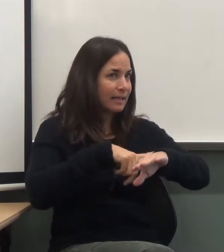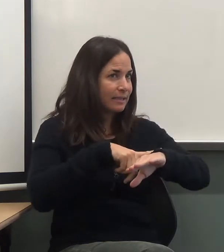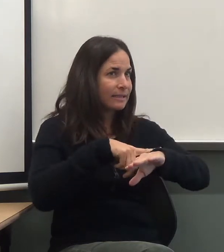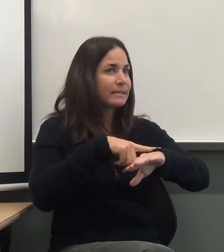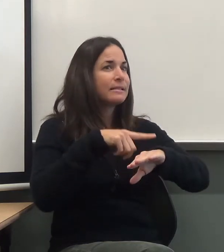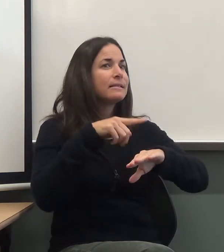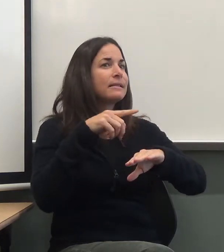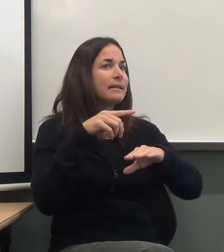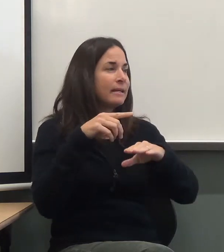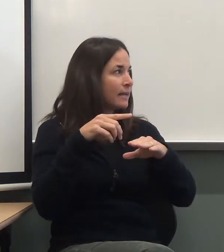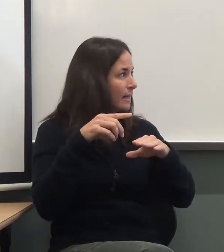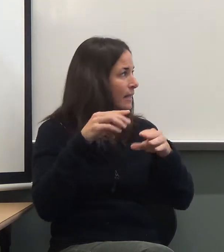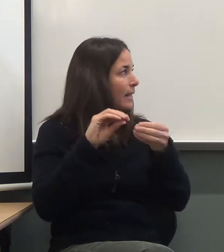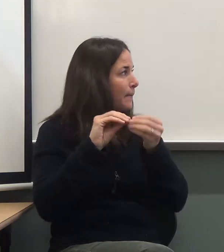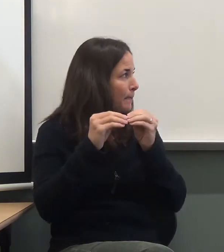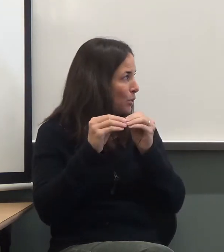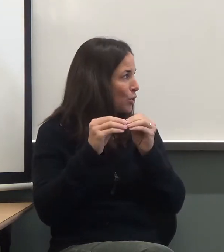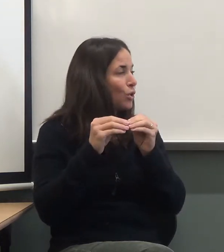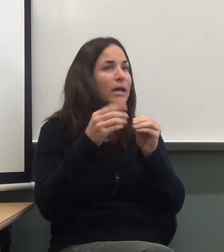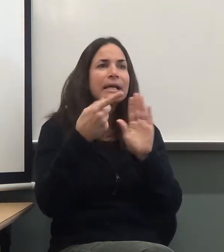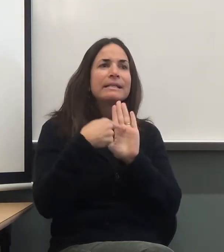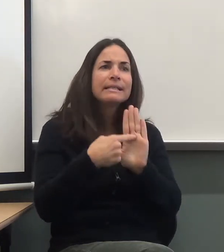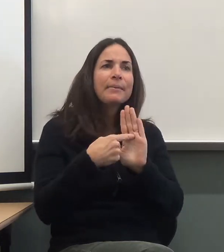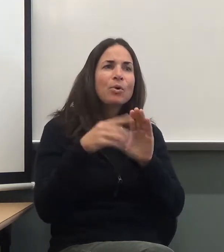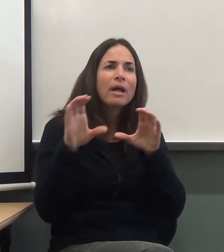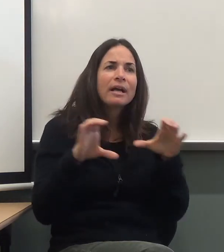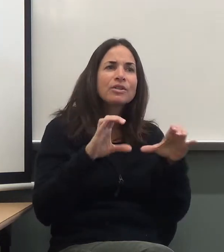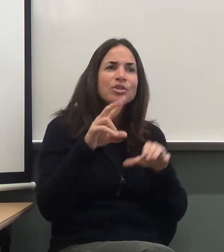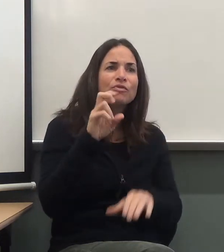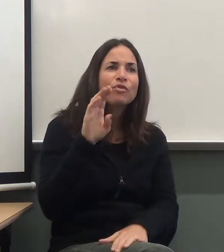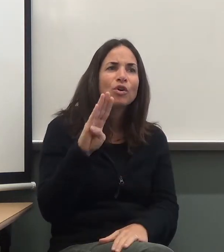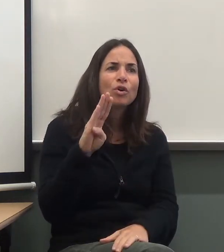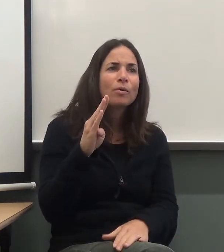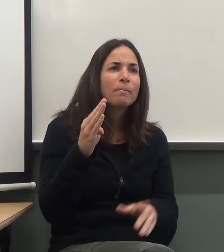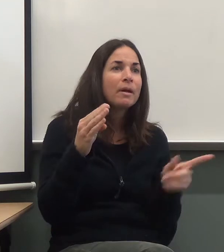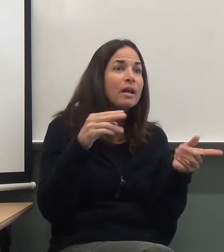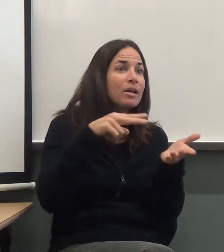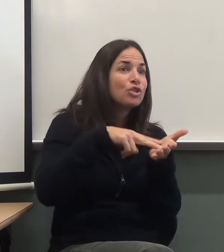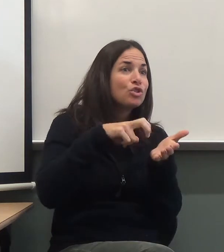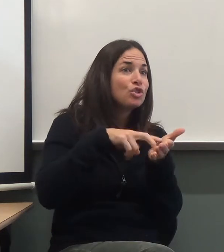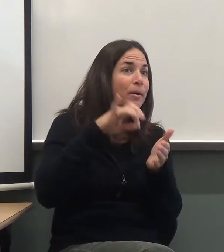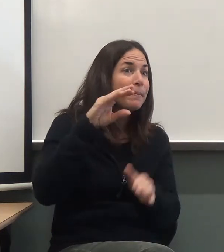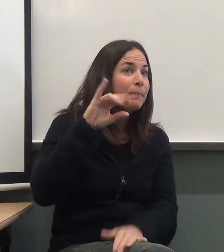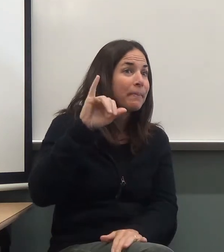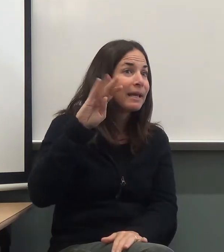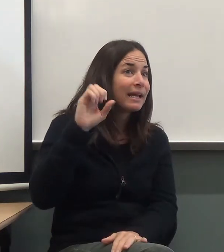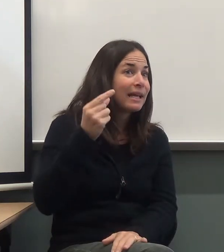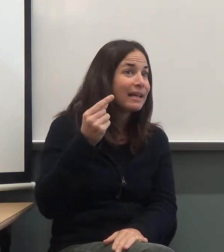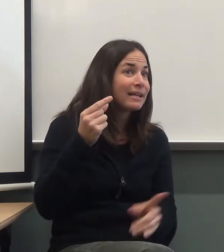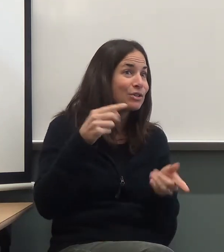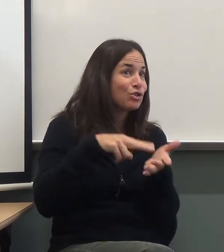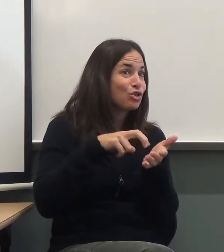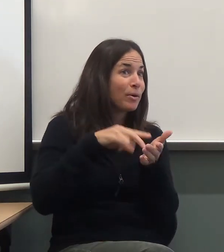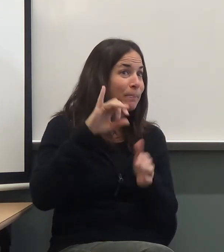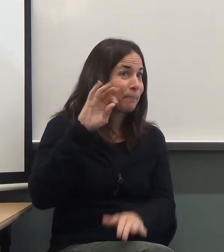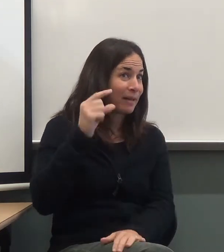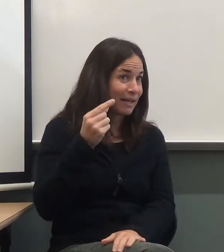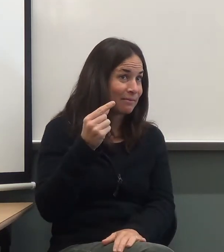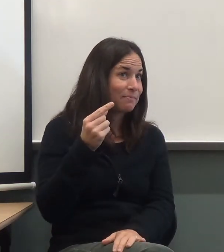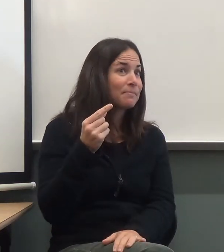about action. Give me an example of an action verb. Jumping. Jumping. Now, you use a tense